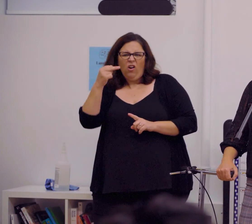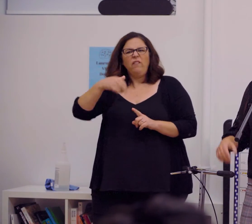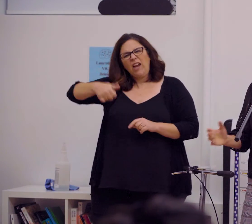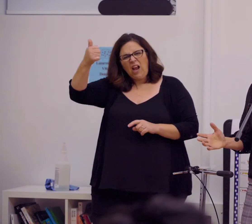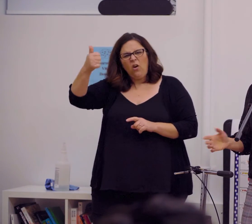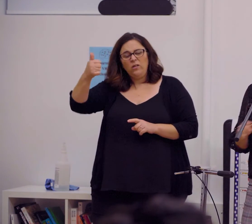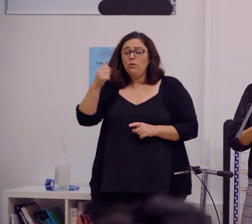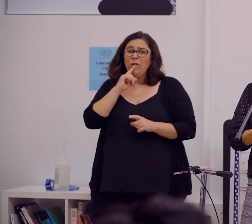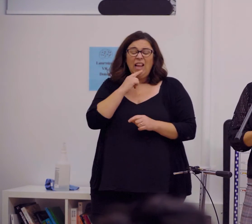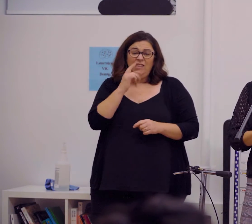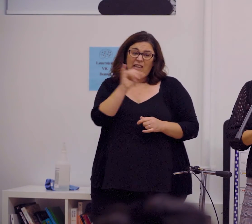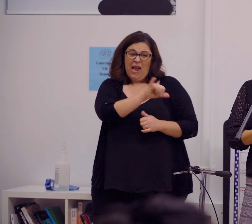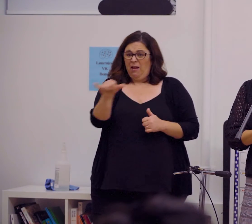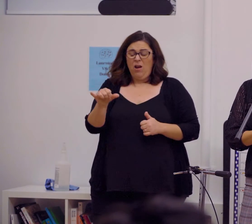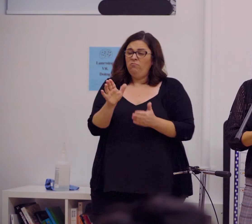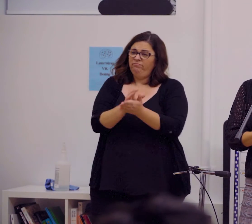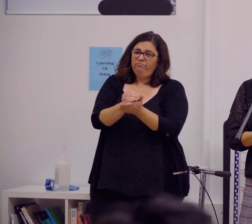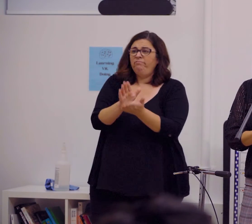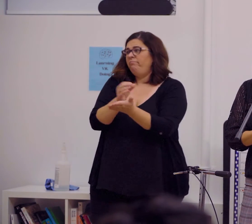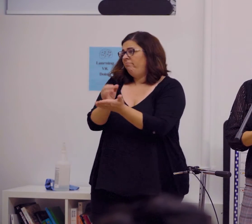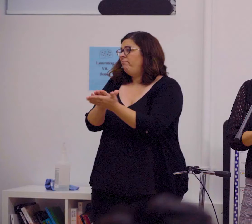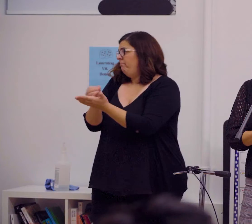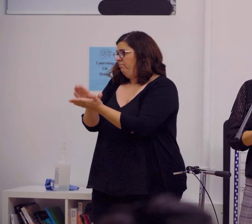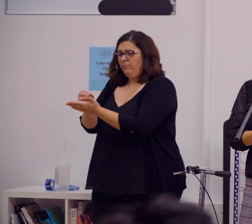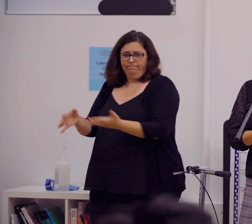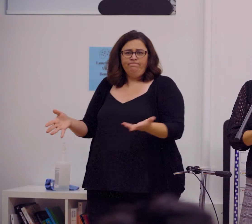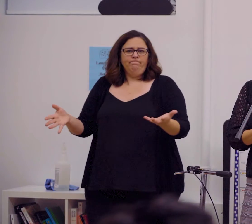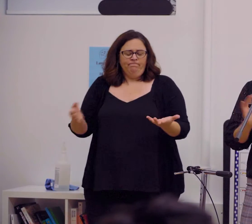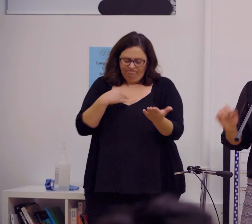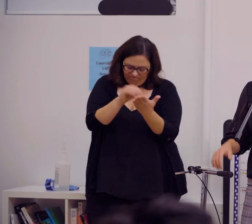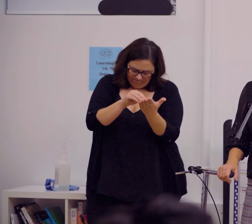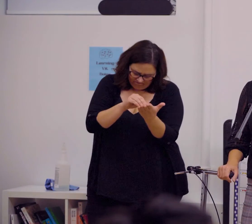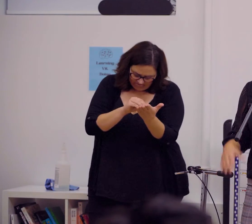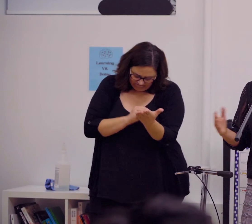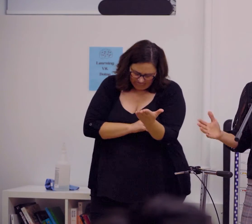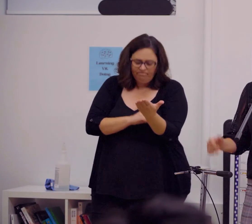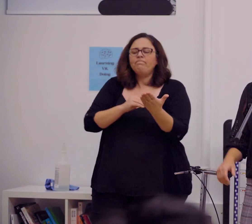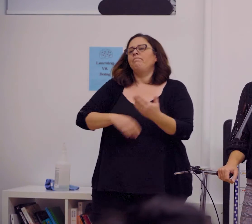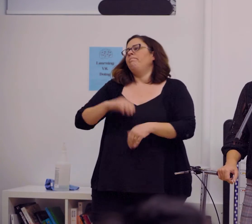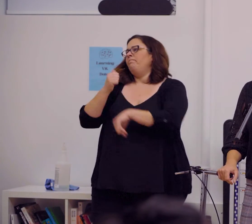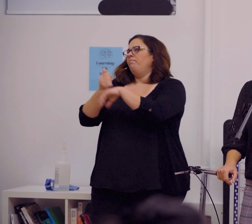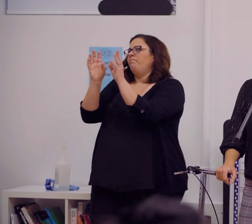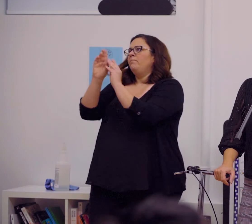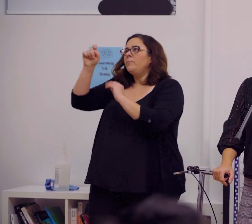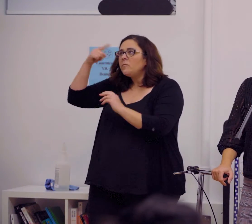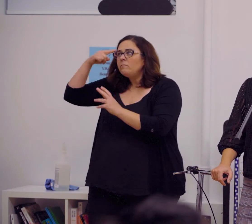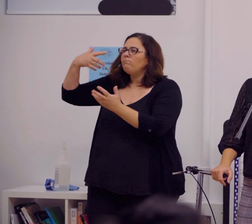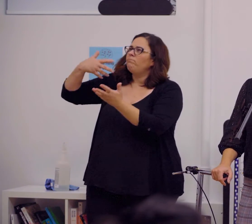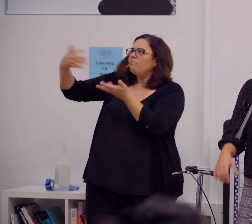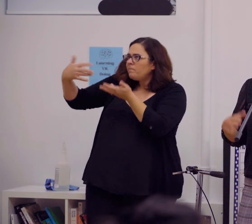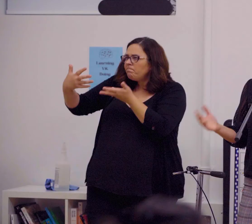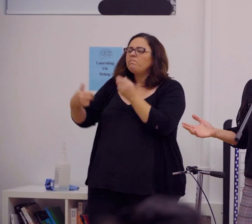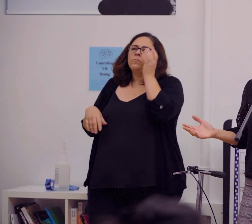said in a roundabout way. So I compiled all my notes. I set another meeting with my boss. I